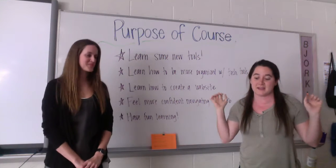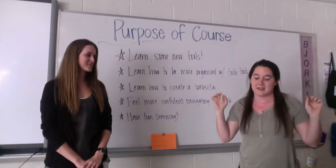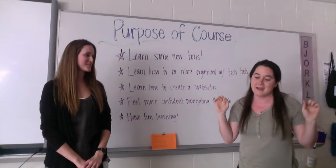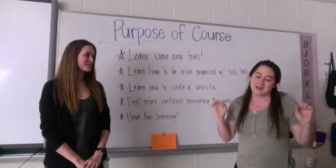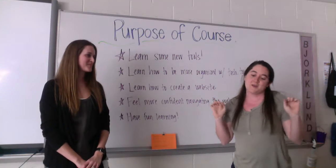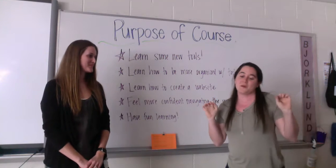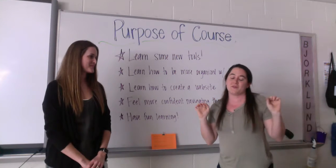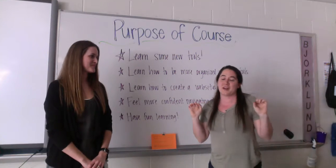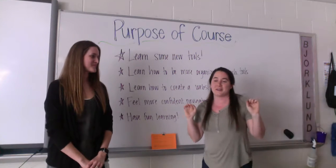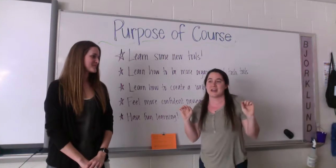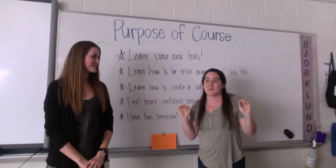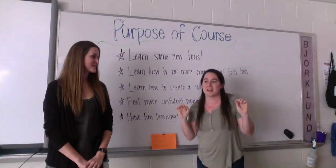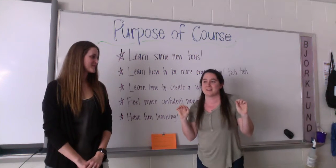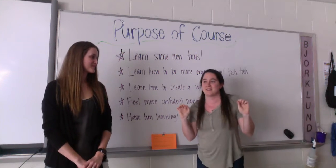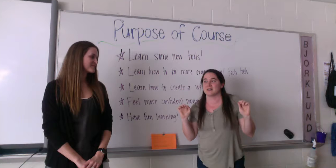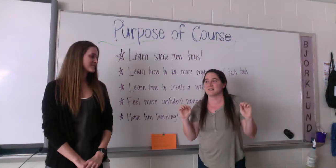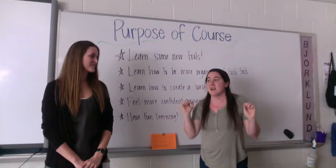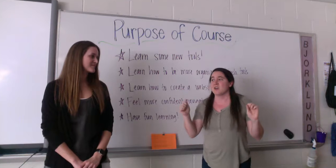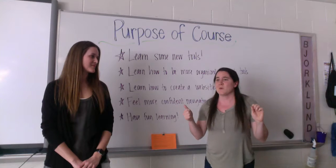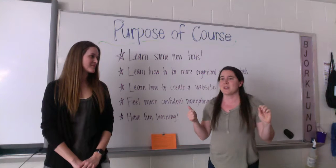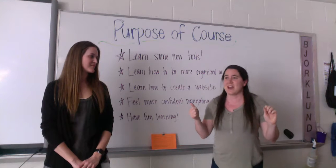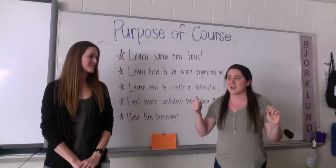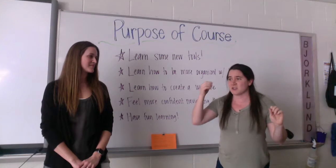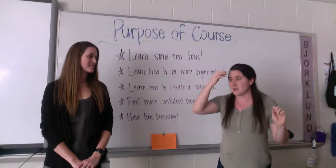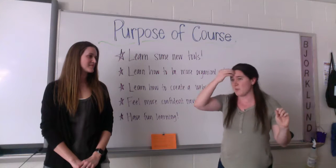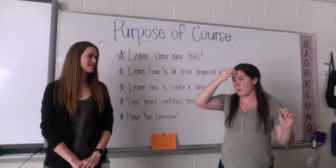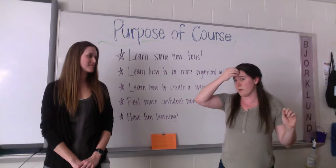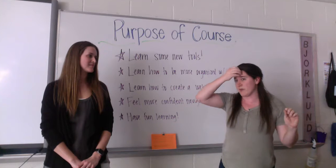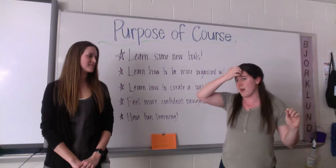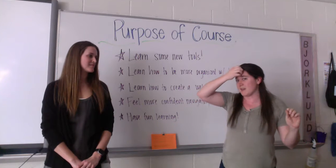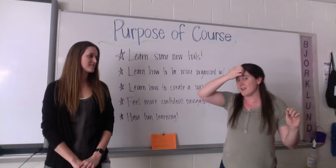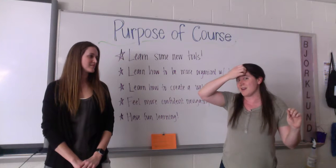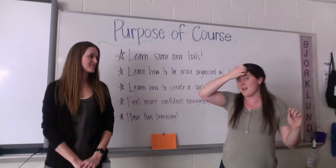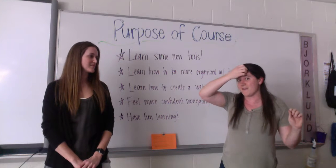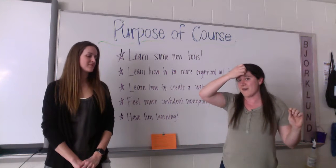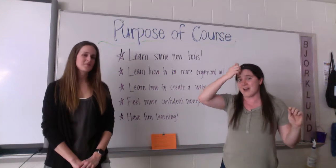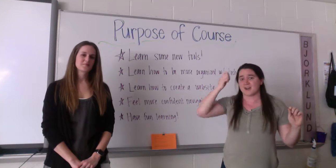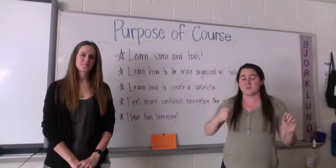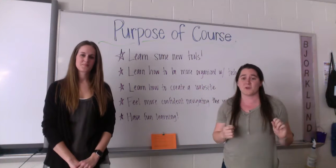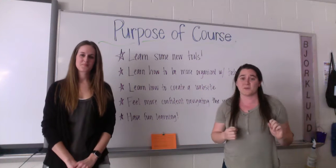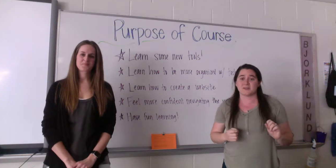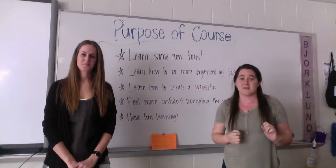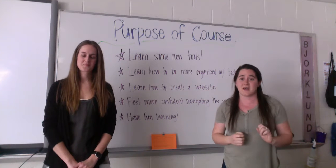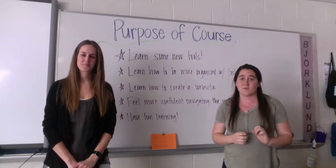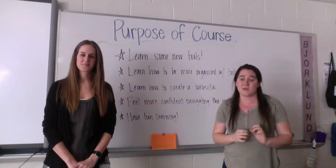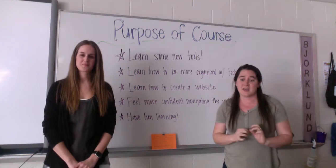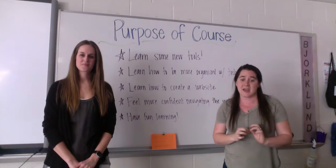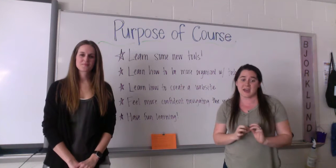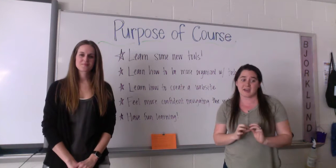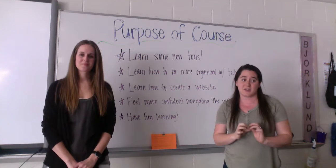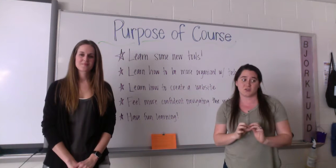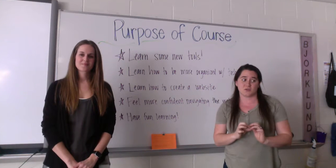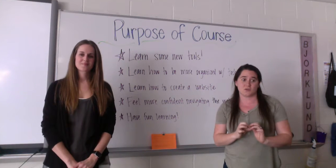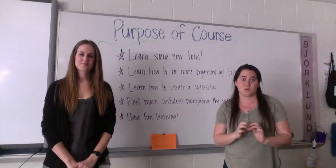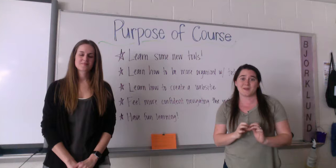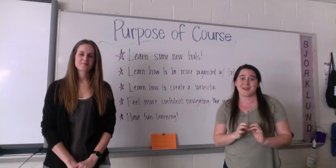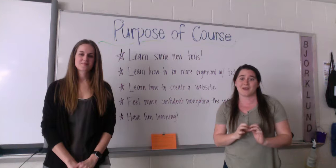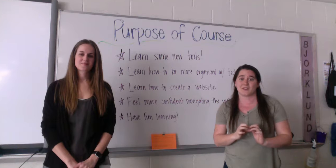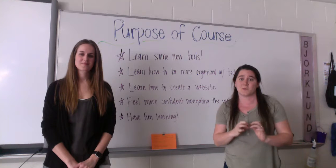Wednesday when Flyer Time class starts. We actually both, oddly enough, had appointments that we had to be at, like we